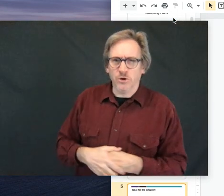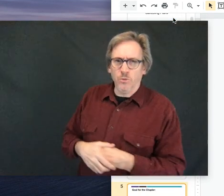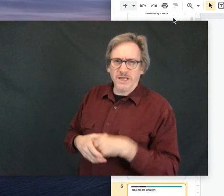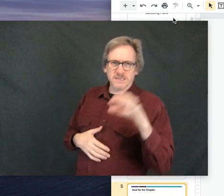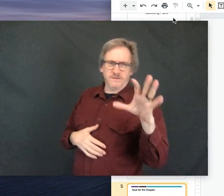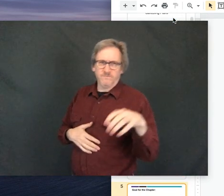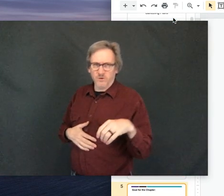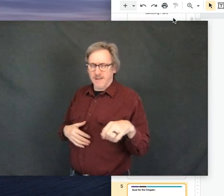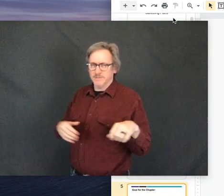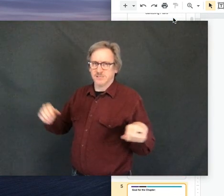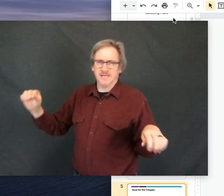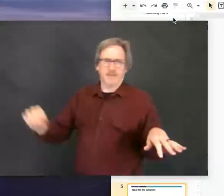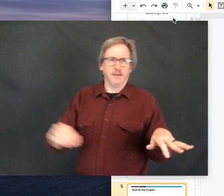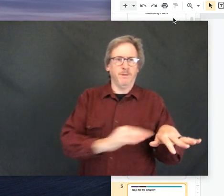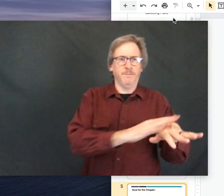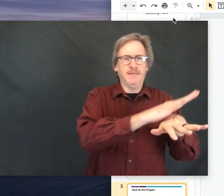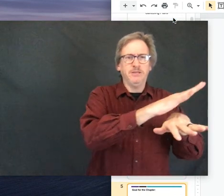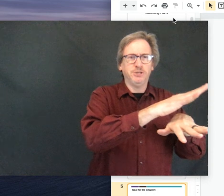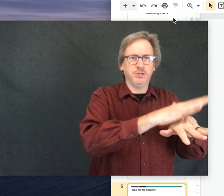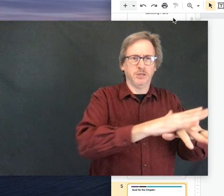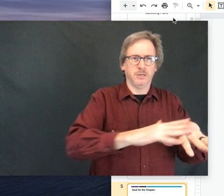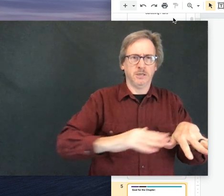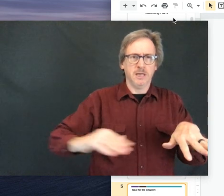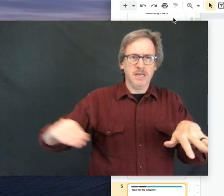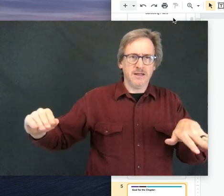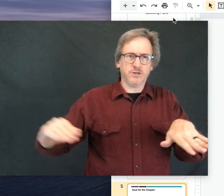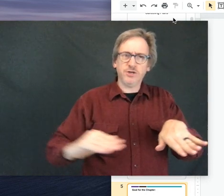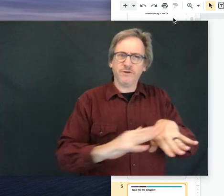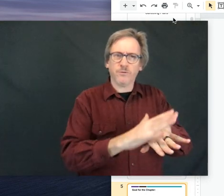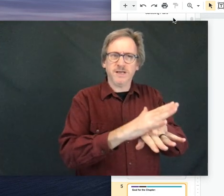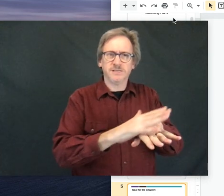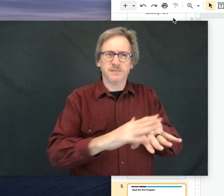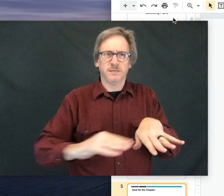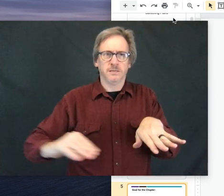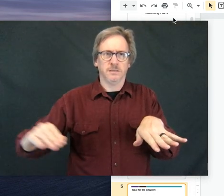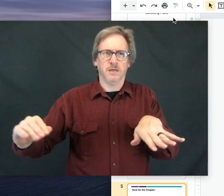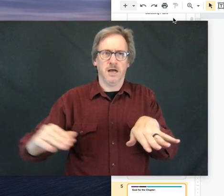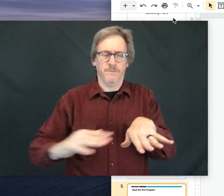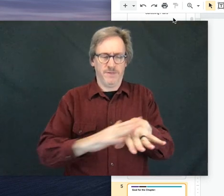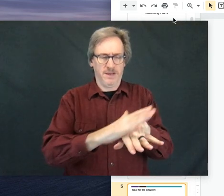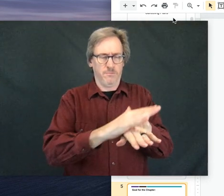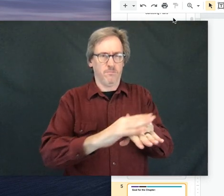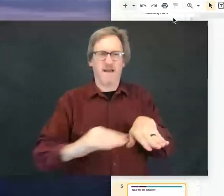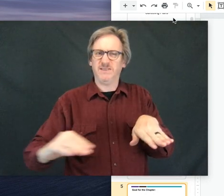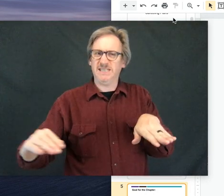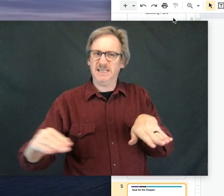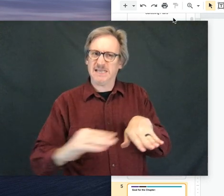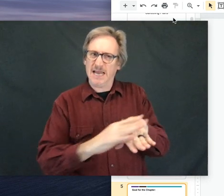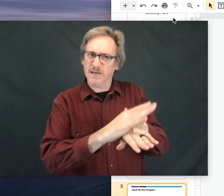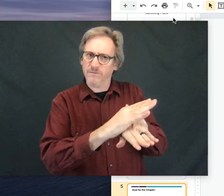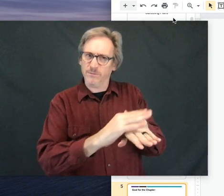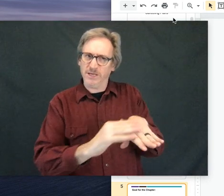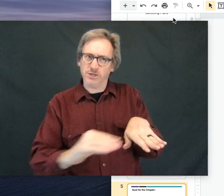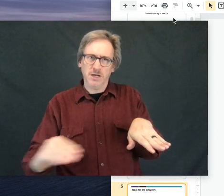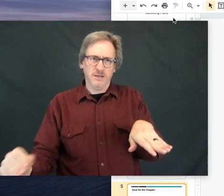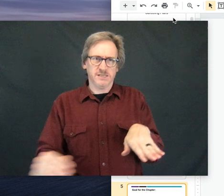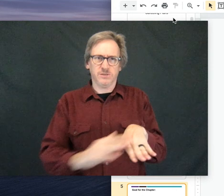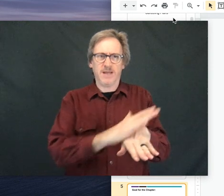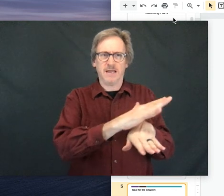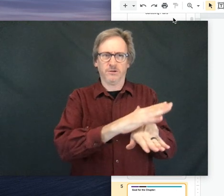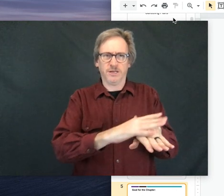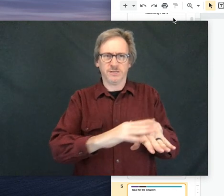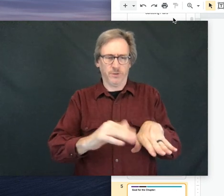So we'll get to the vocab in just a sec, but beach. Now there are two different ways that I've seen signed for beach.